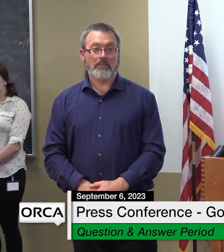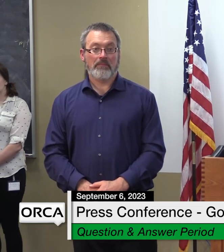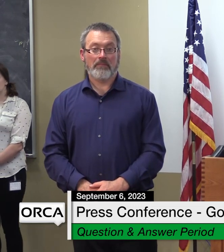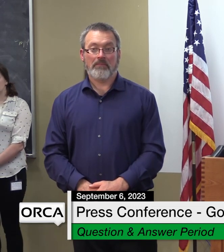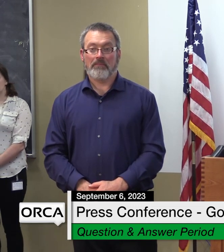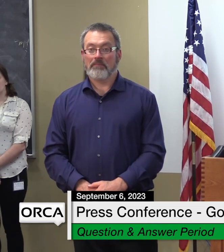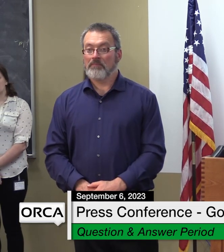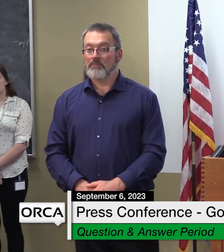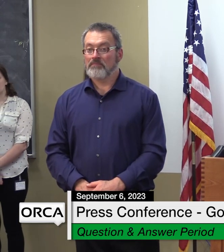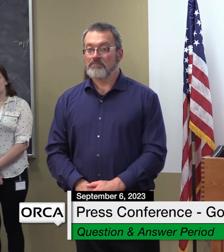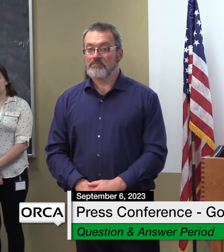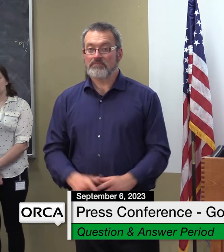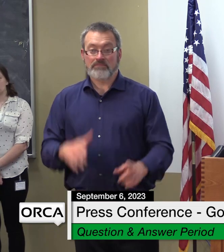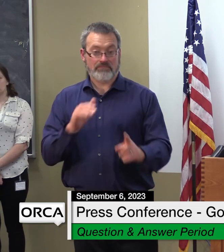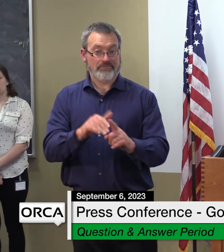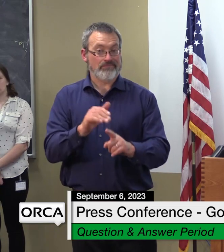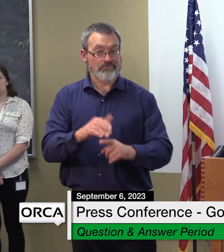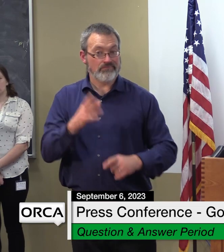Chris Roy?